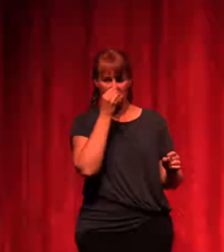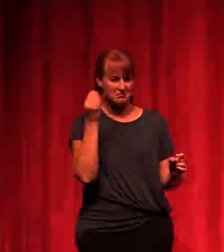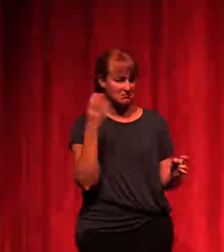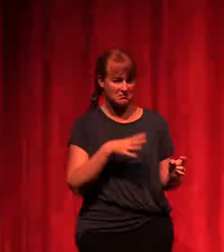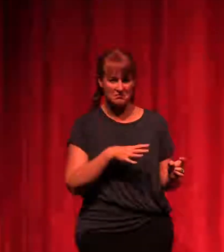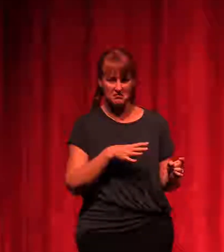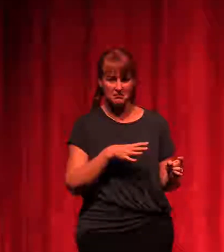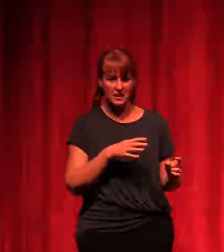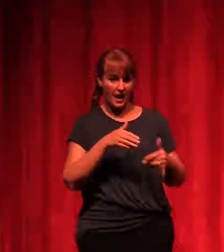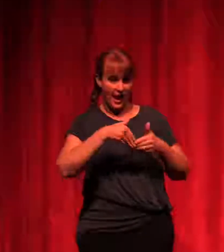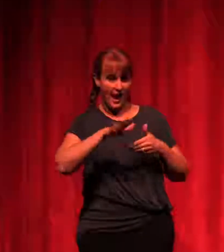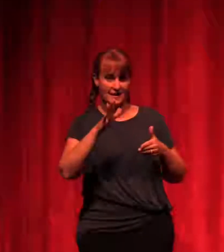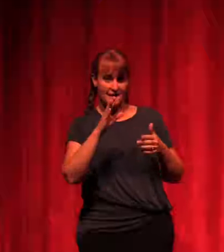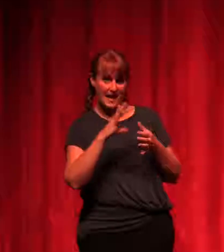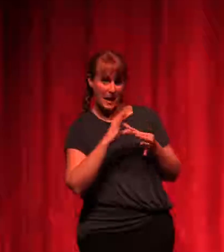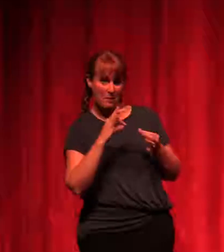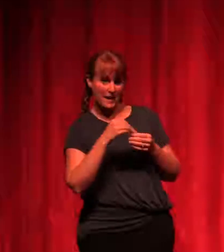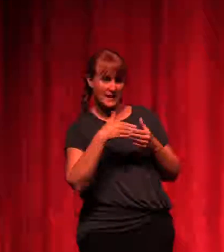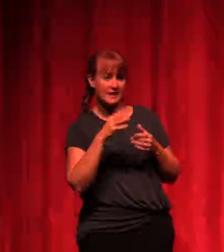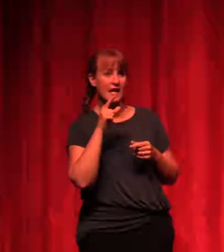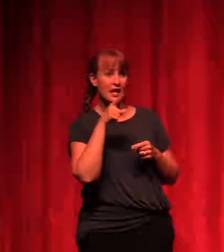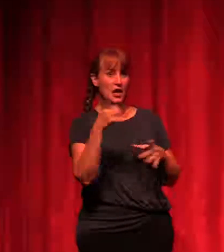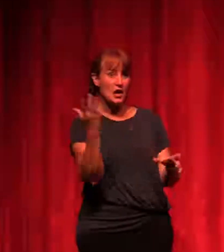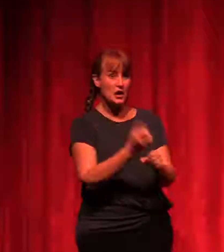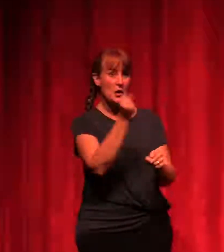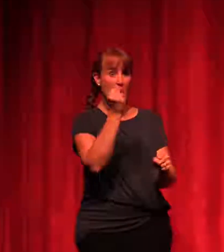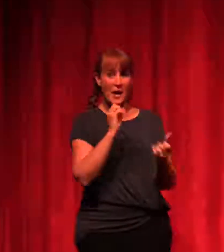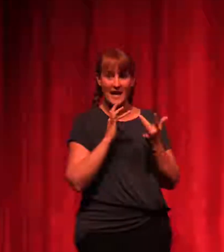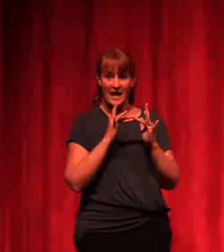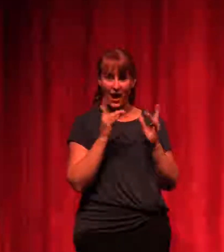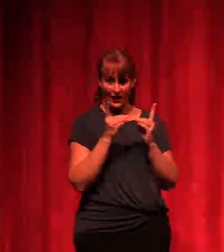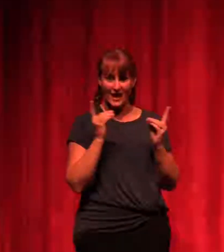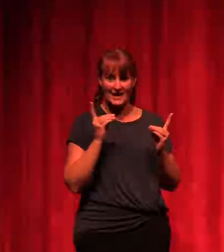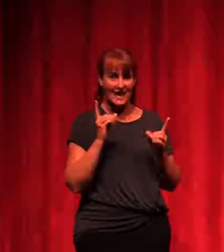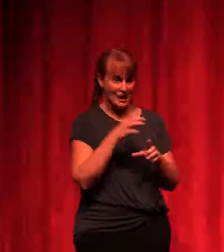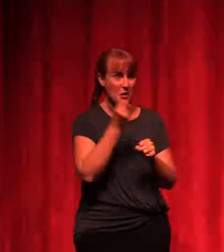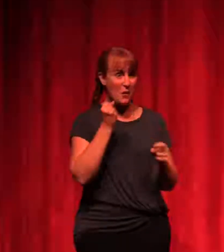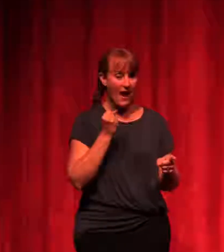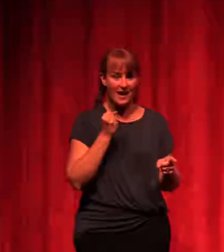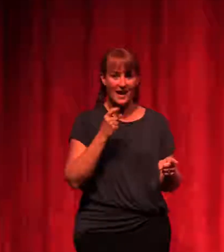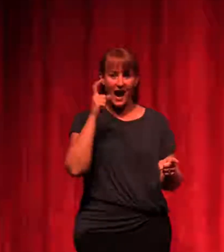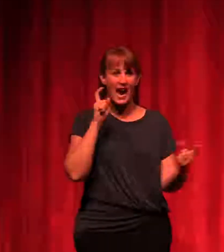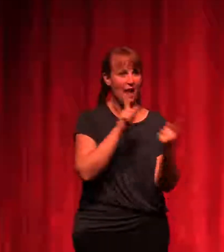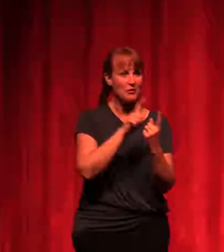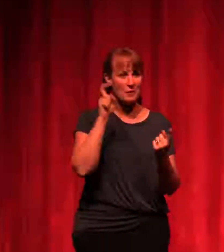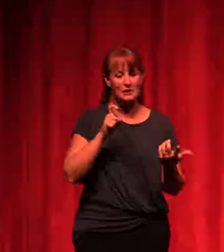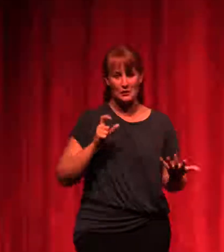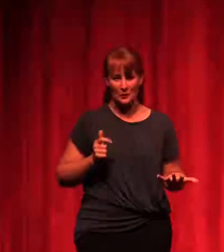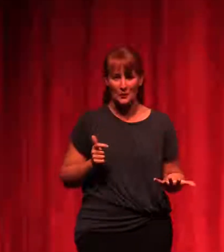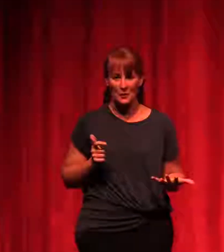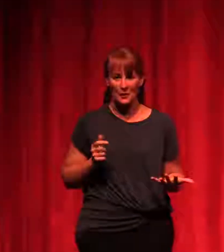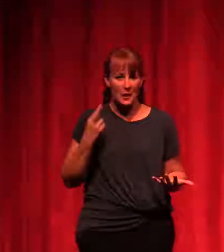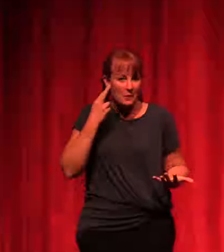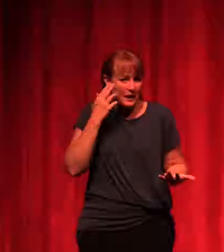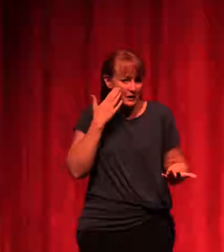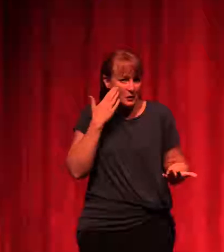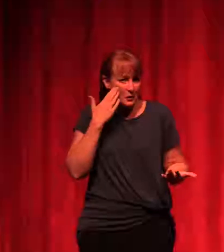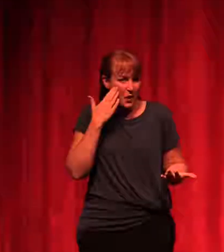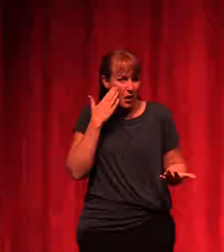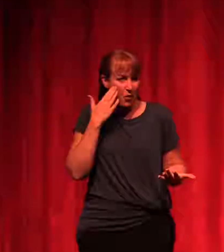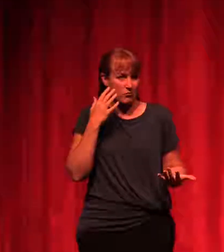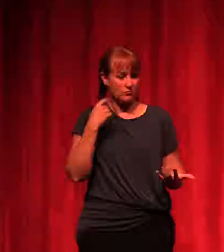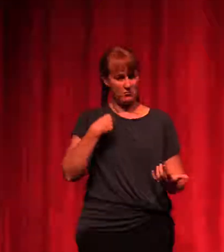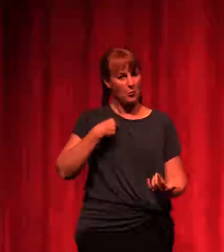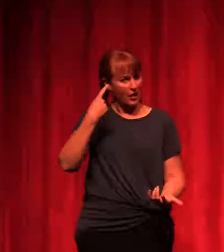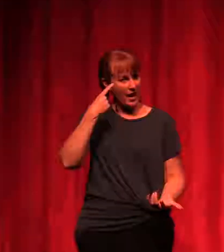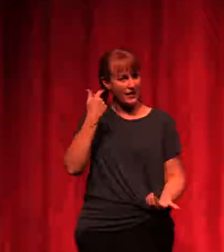questions, I sent her a message and I said, "You win at online dating, and I have to meet you." Because, as far as I'm